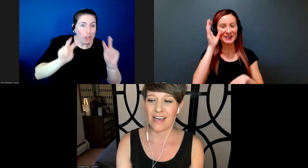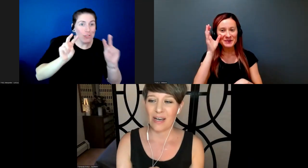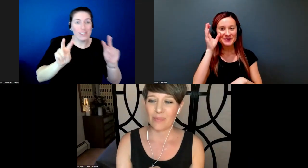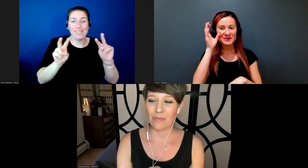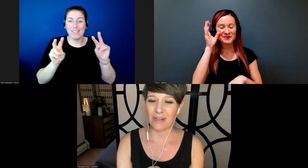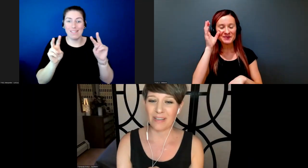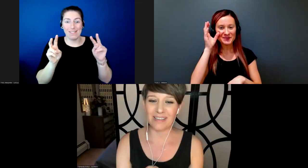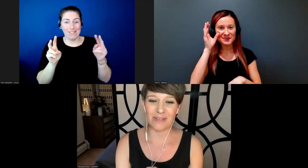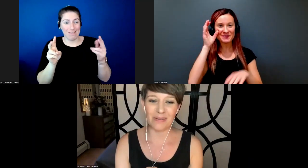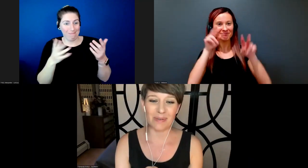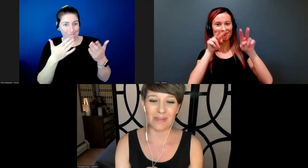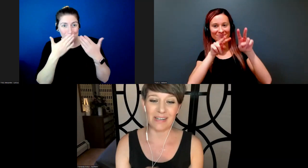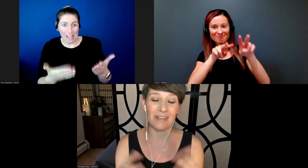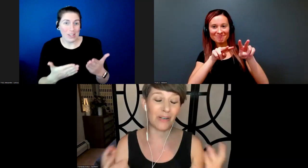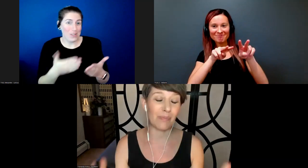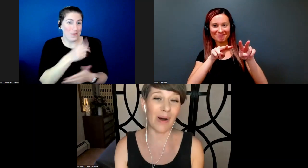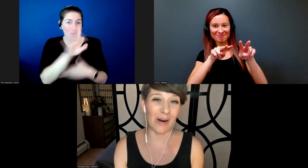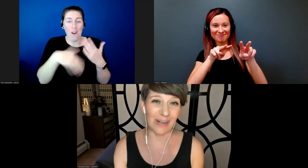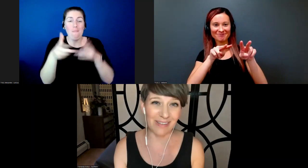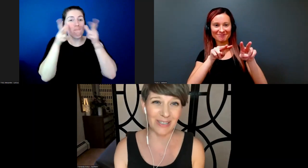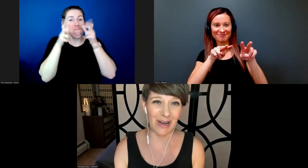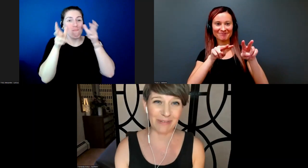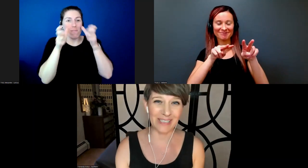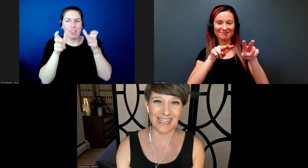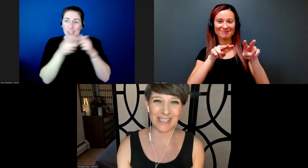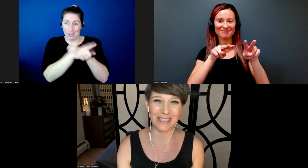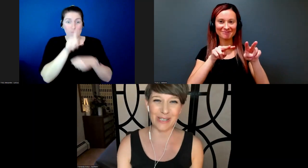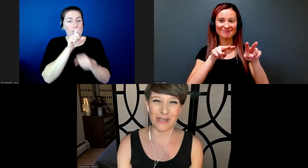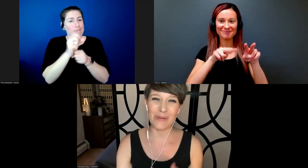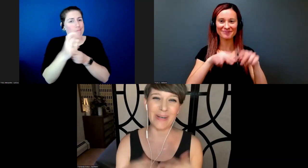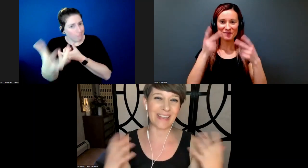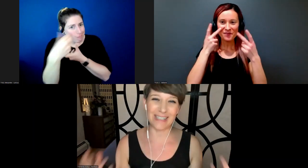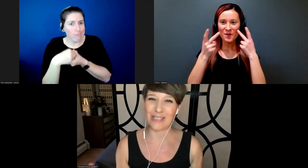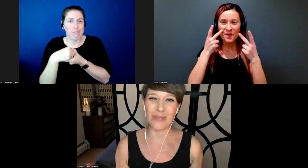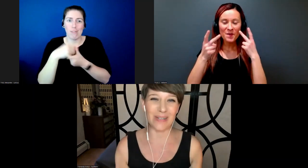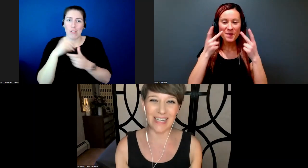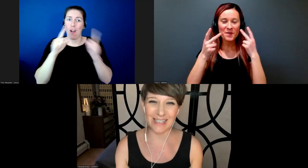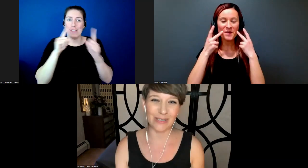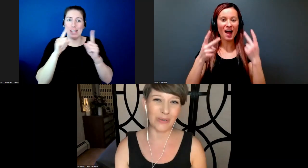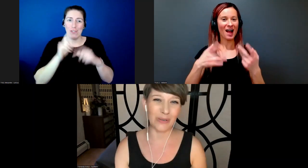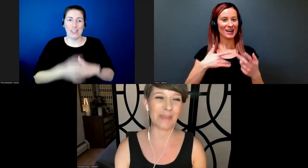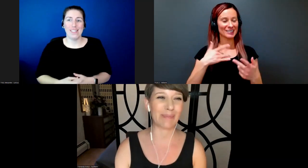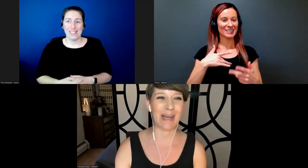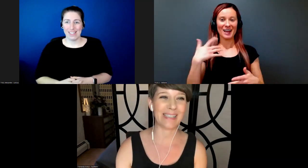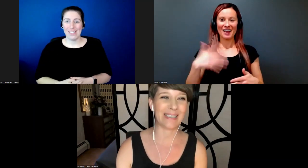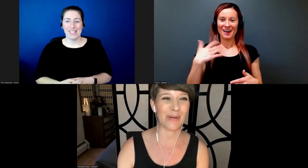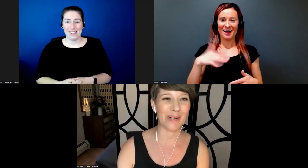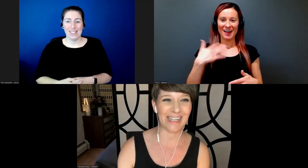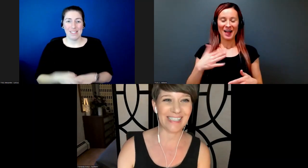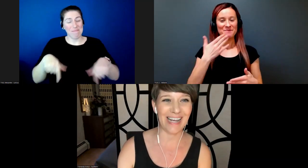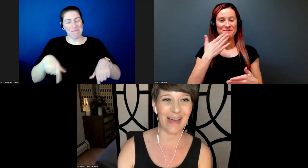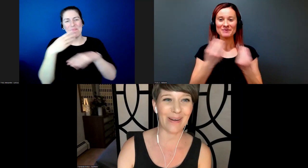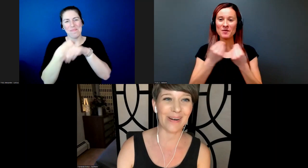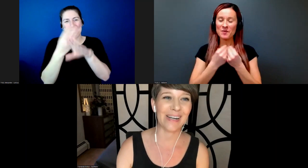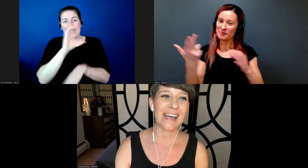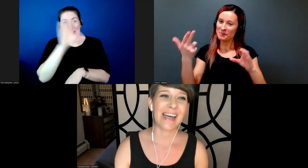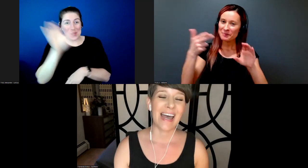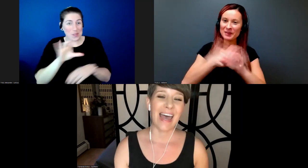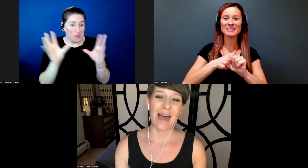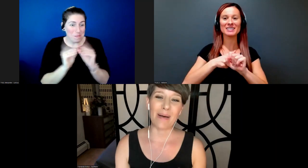in. We really do believe that you're part of this conversation too, in this unique Zoom space that we're in